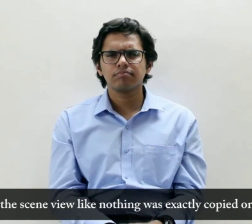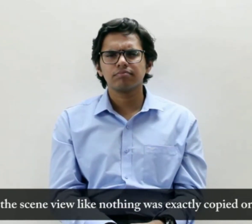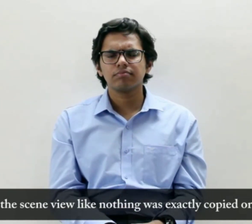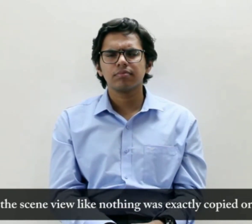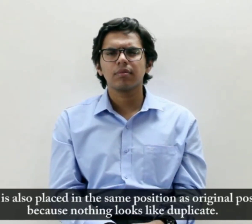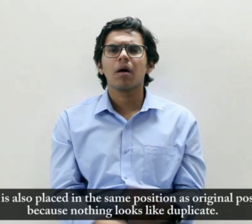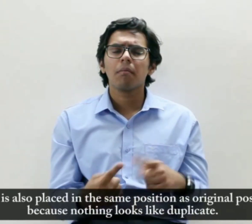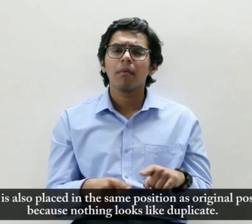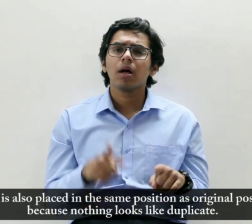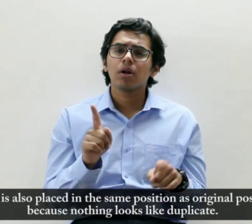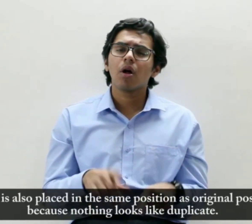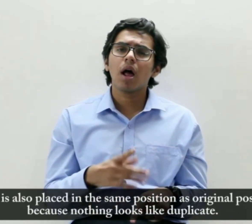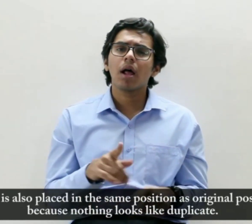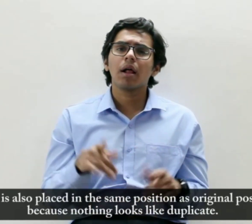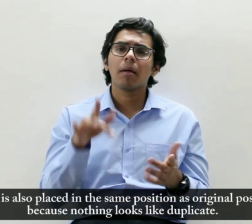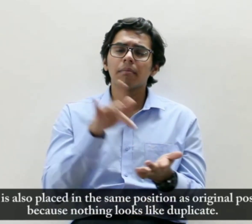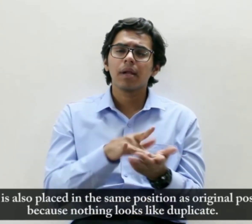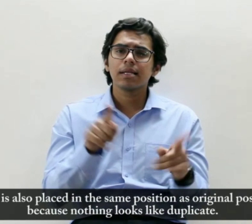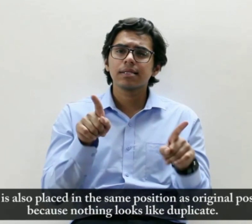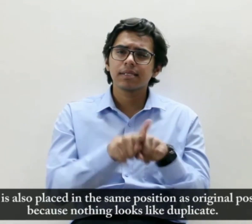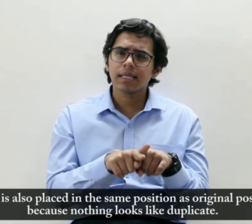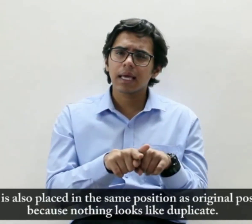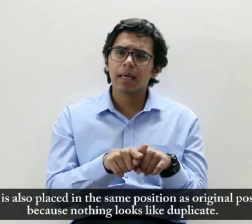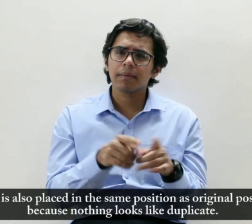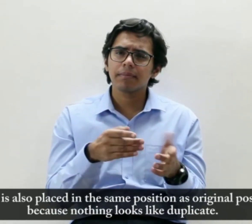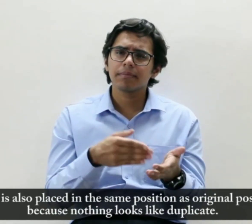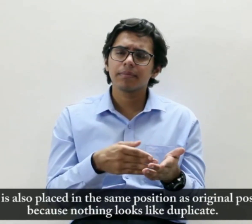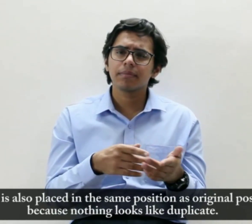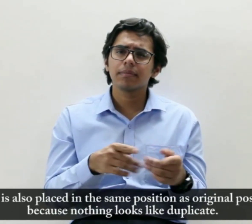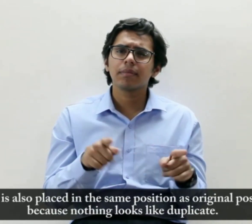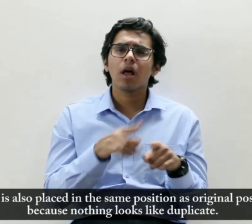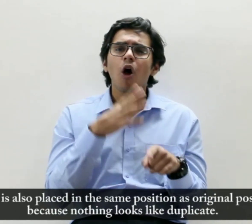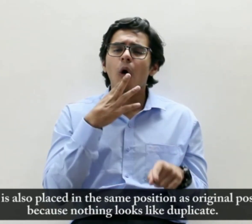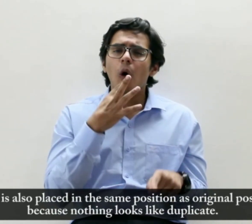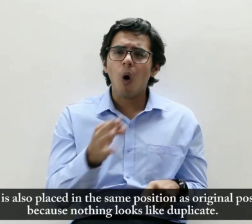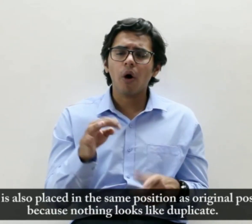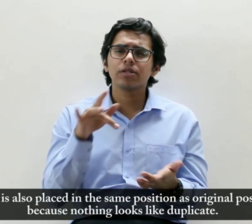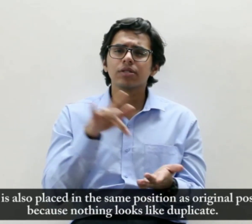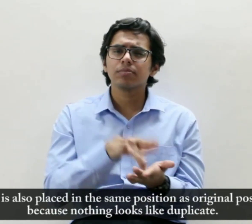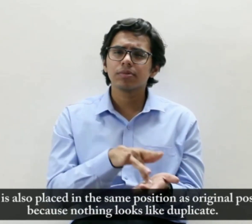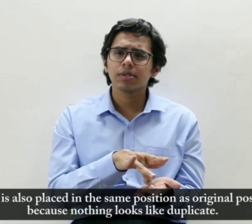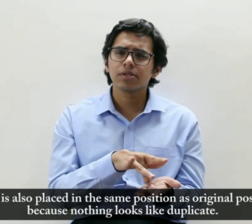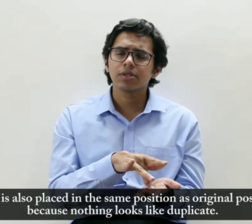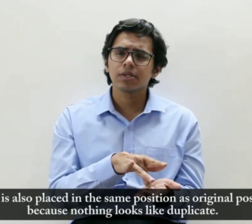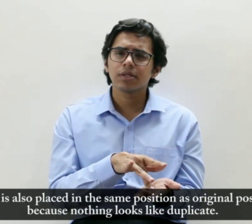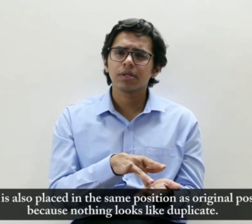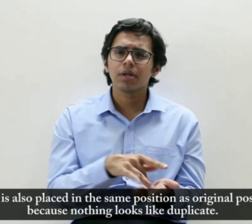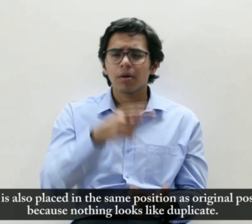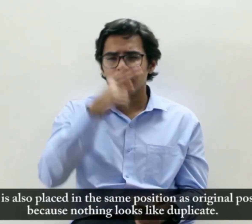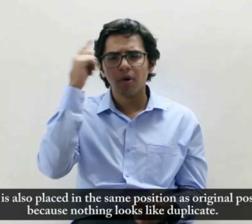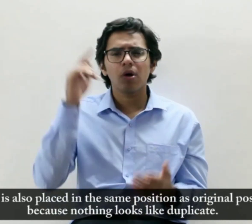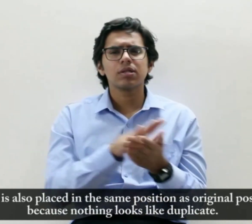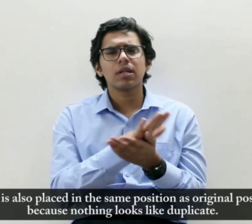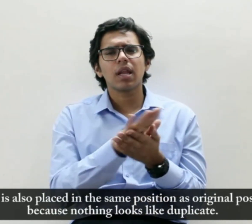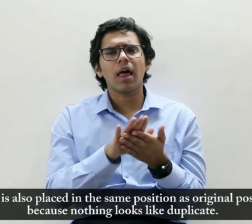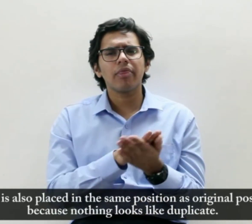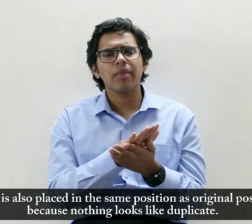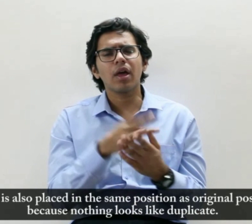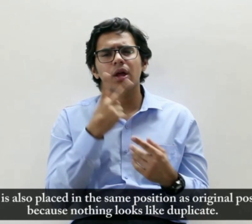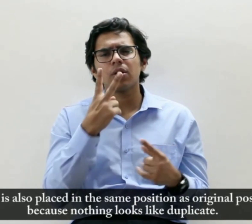duplicated. Then it is also placed in the same position as original position because nothing